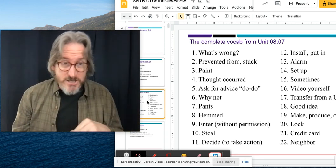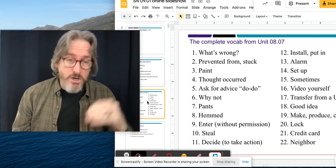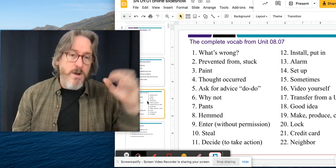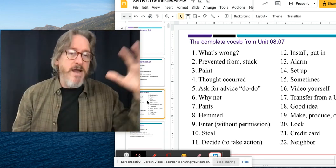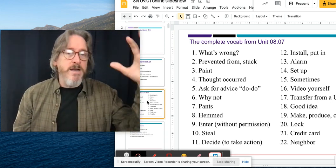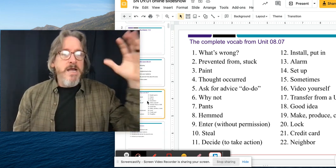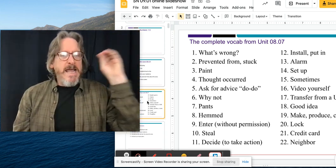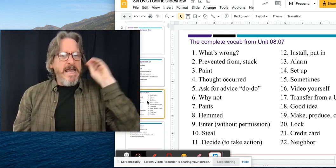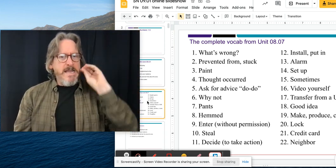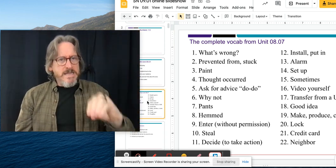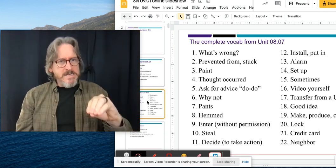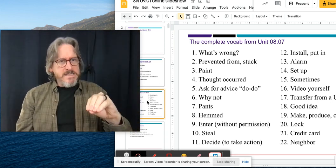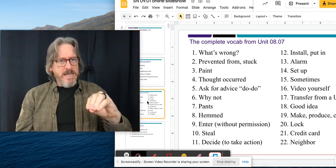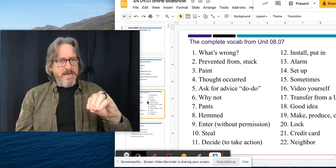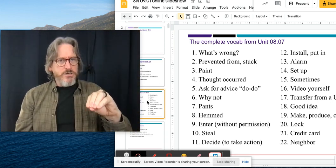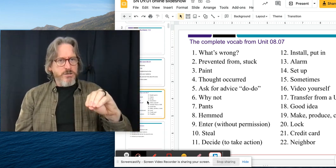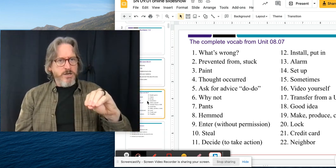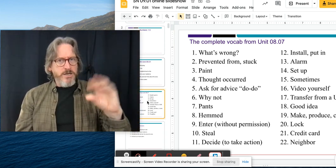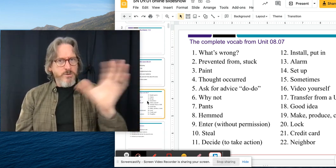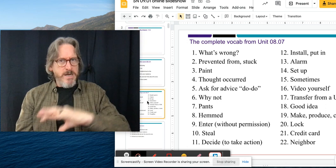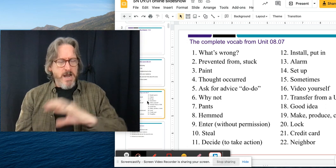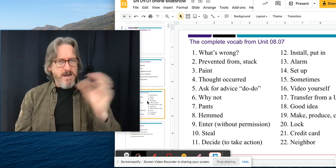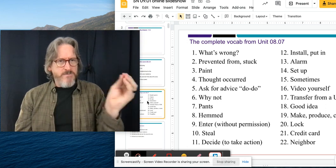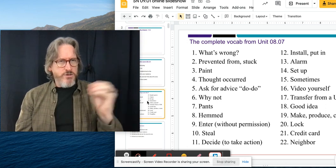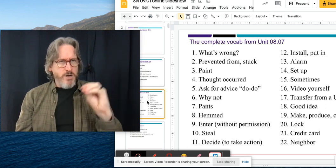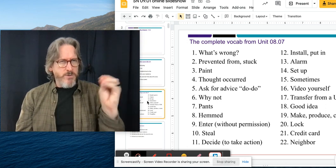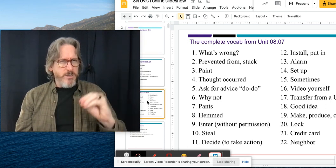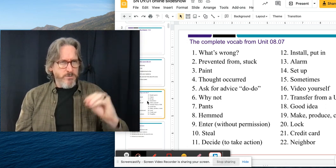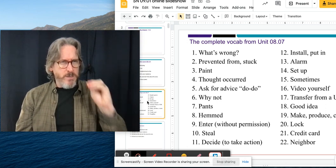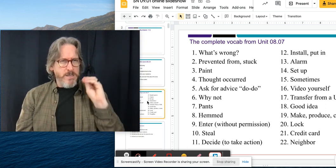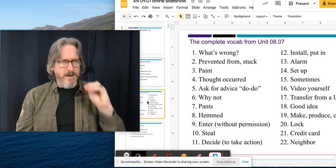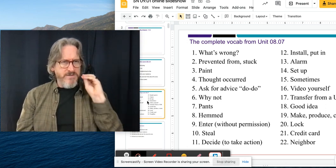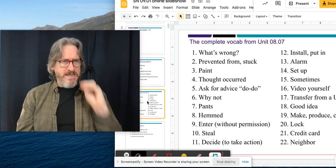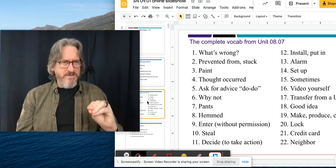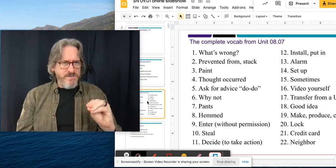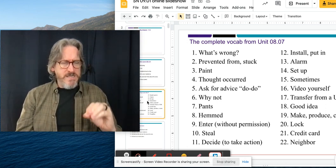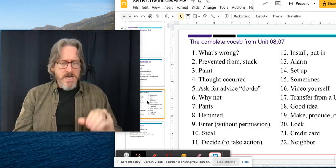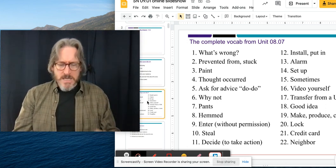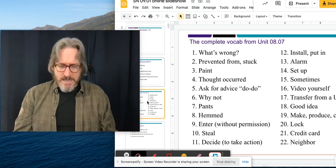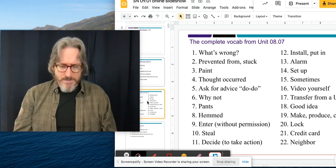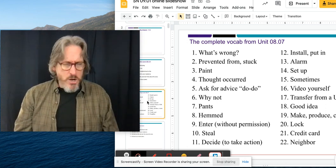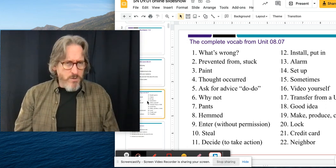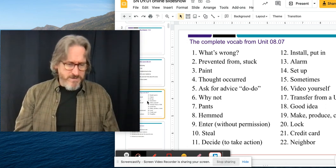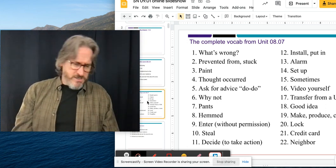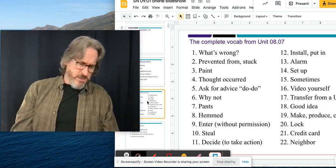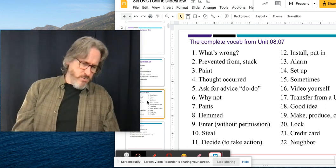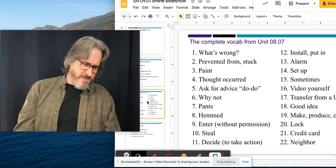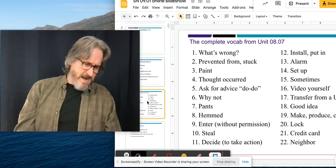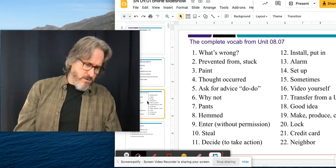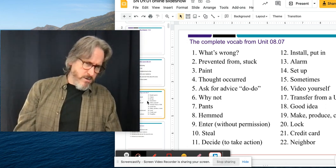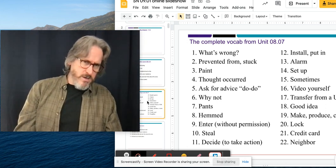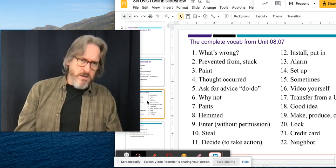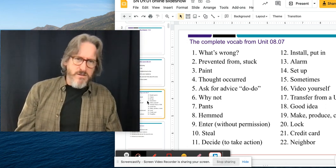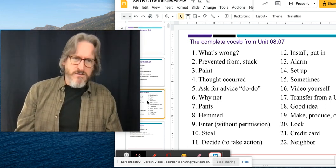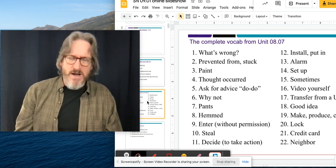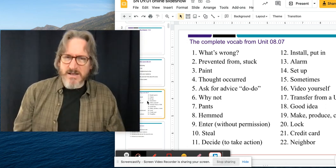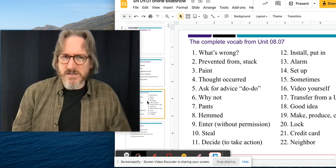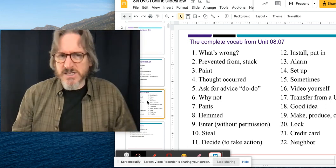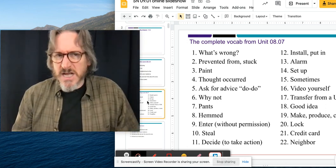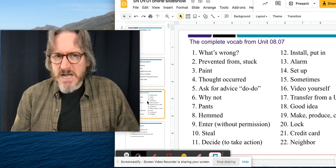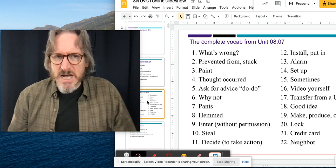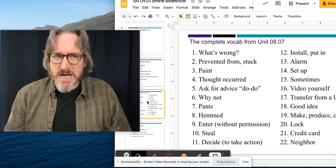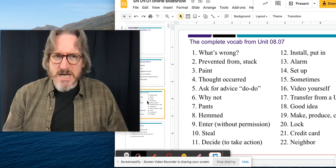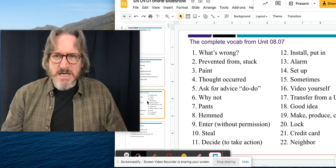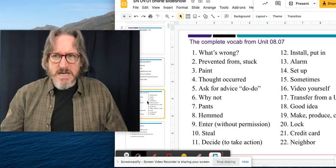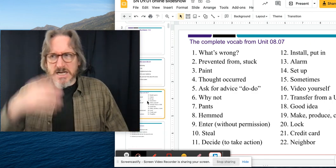the slideshow. And in this lecture, in Unit 9, I've tried to include a lot of GIFs. Let me know if it slows down the